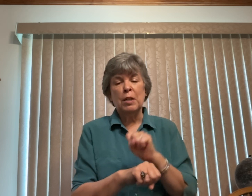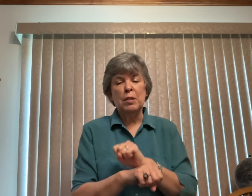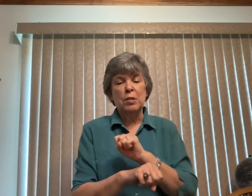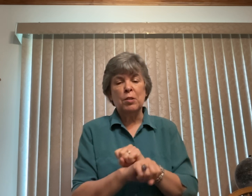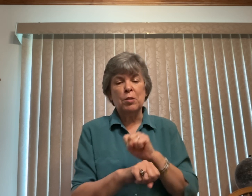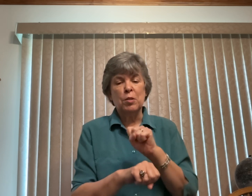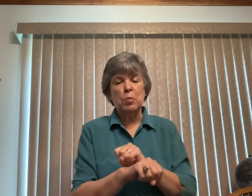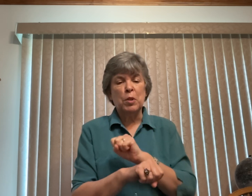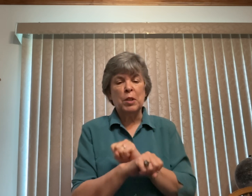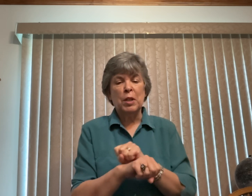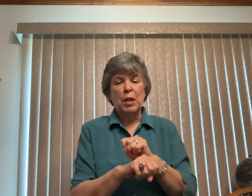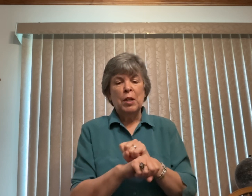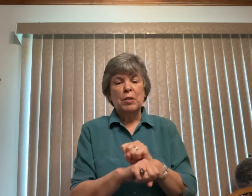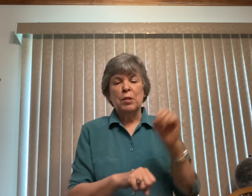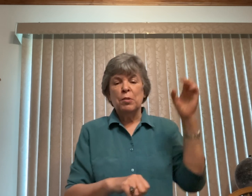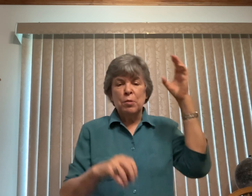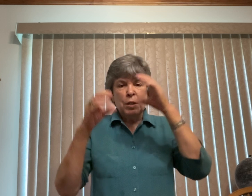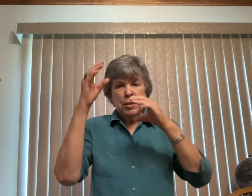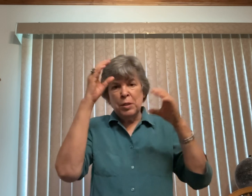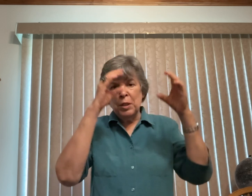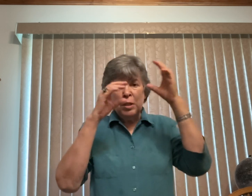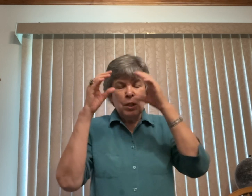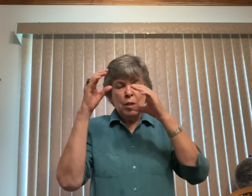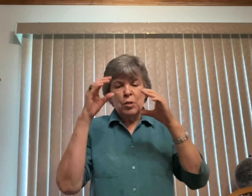in church this morning. So seek